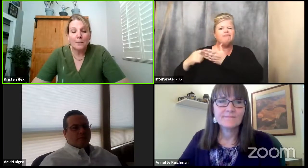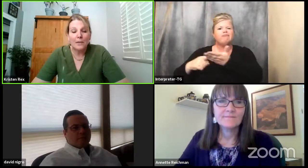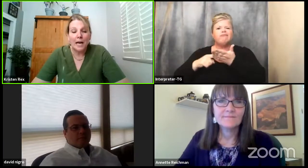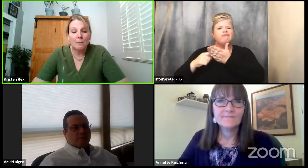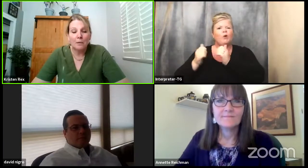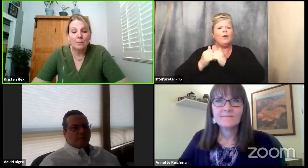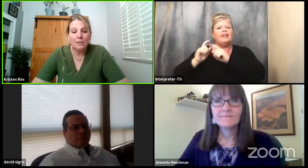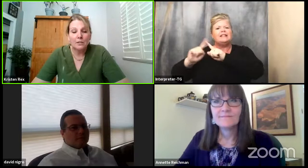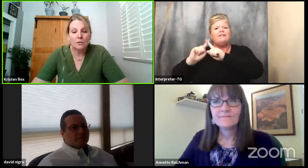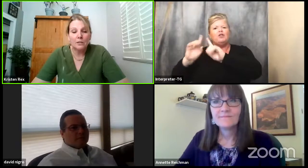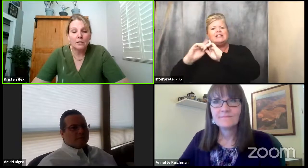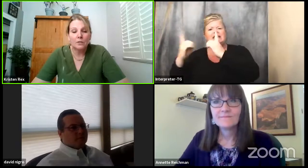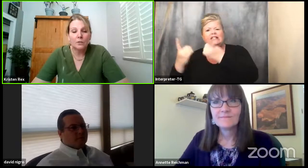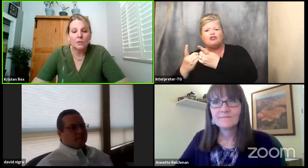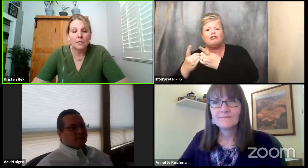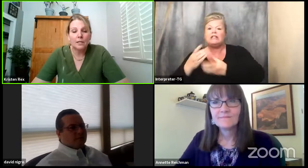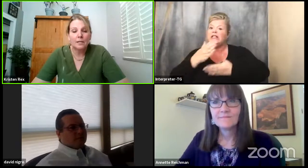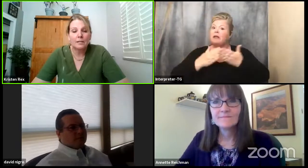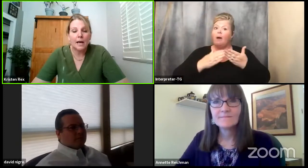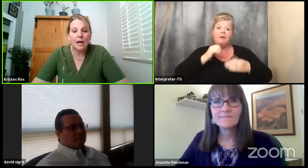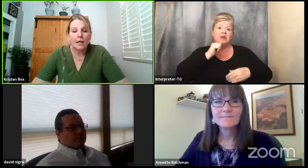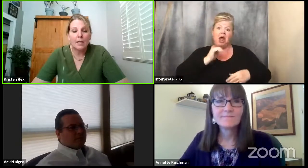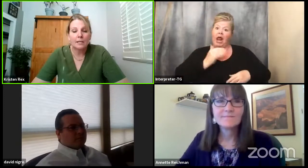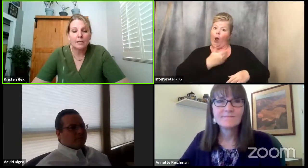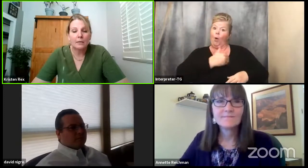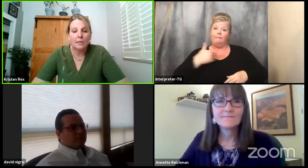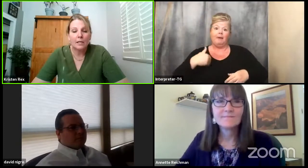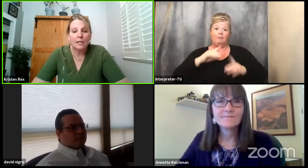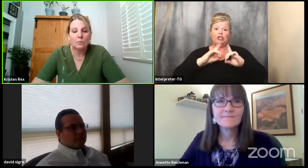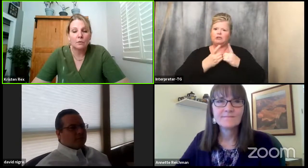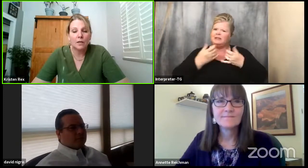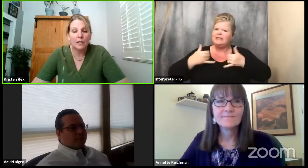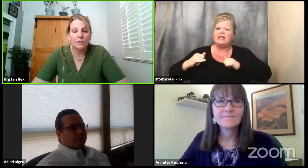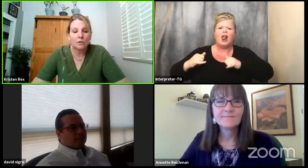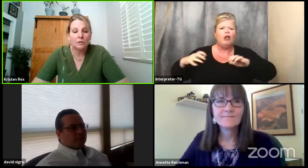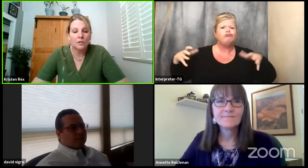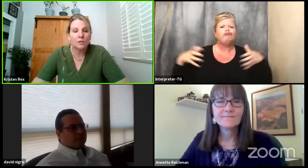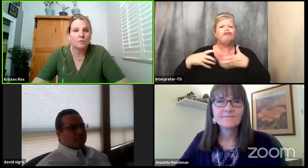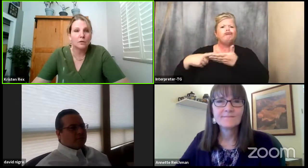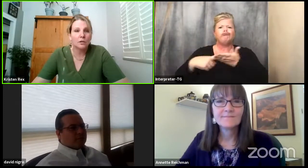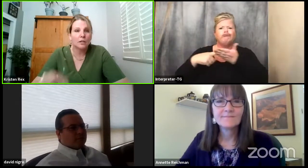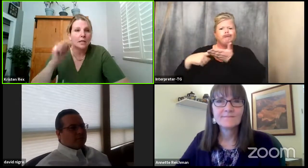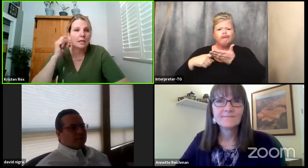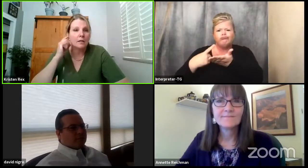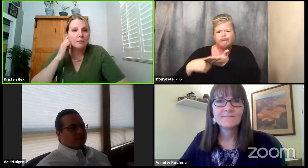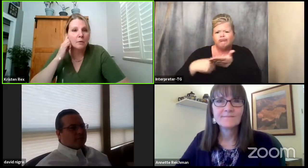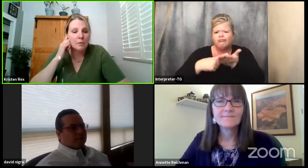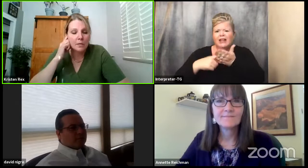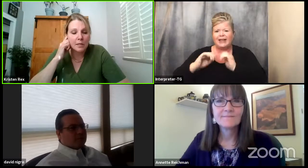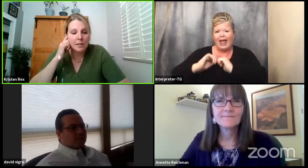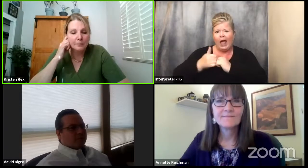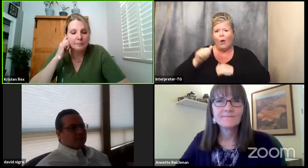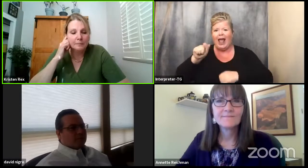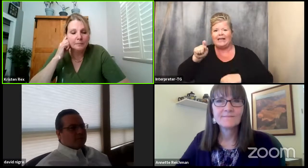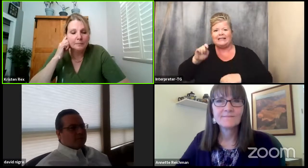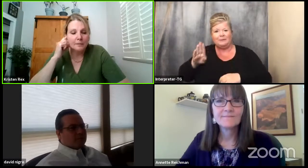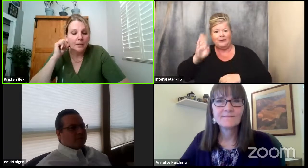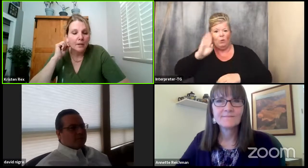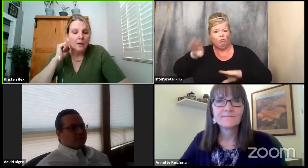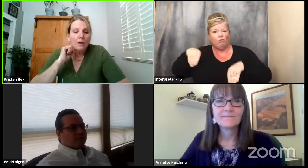and some not member districts, to discuss how ASDB is providing services virtually and in a remote setting.